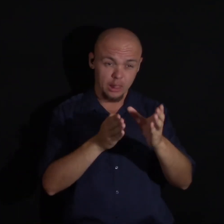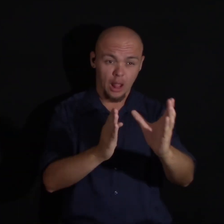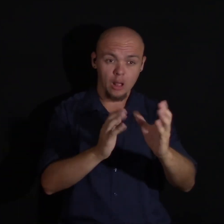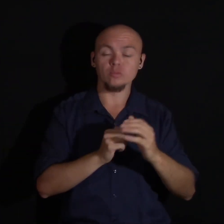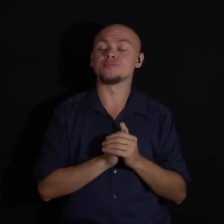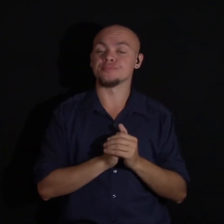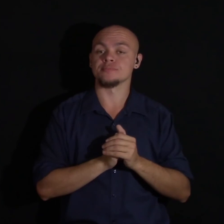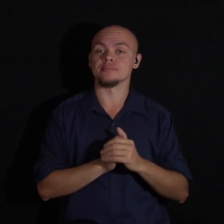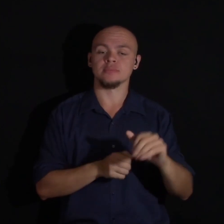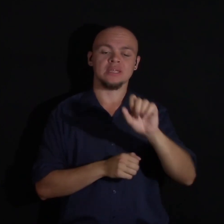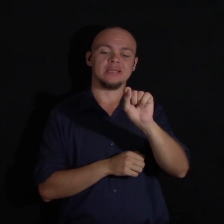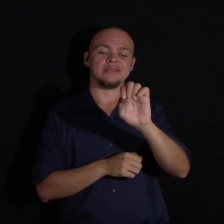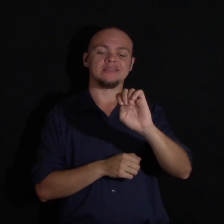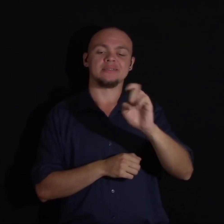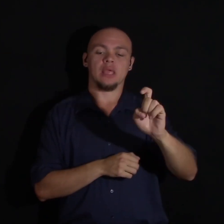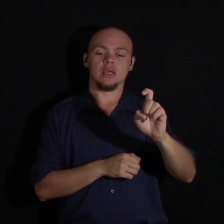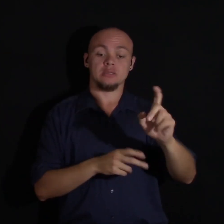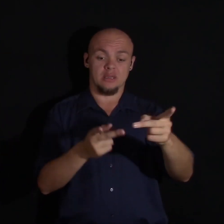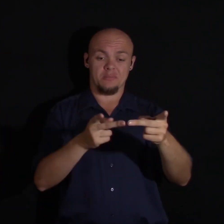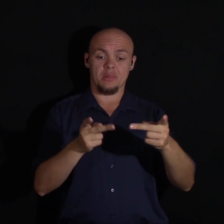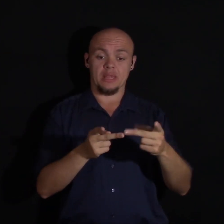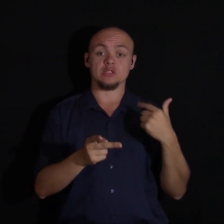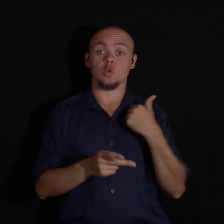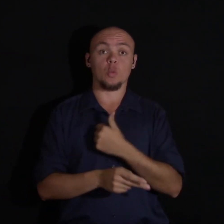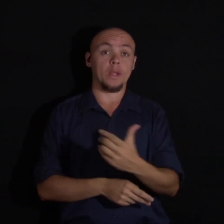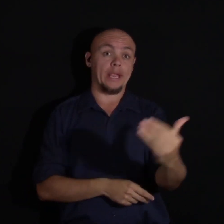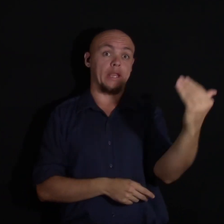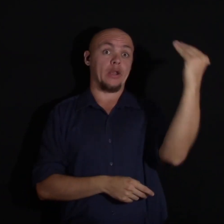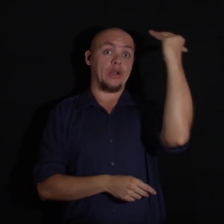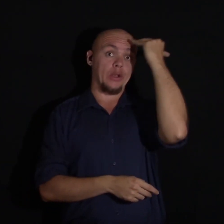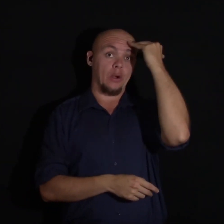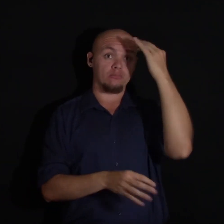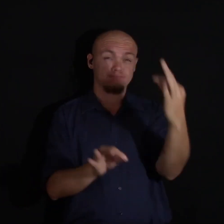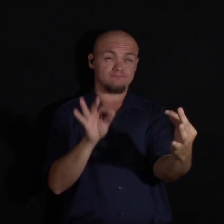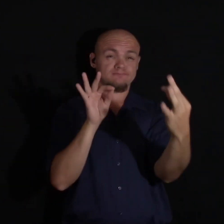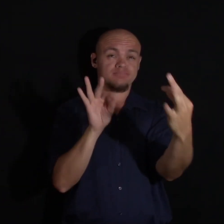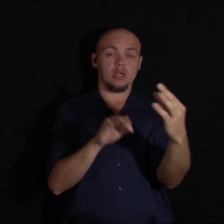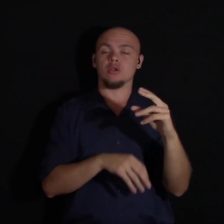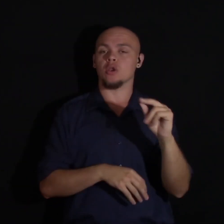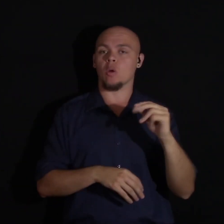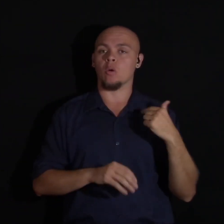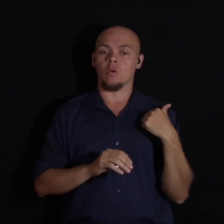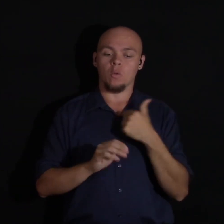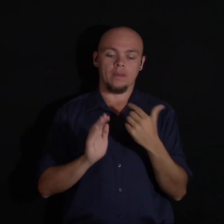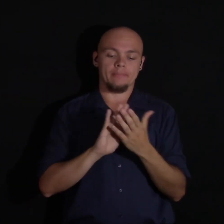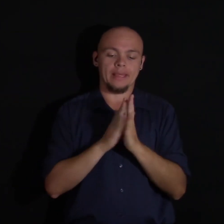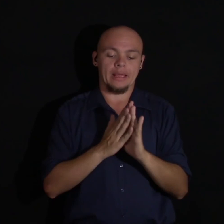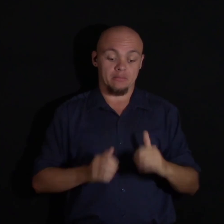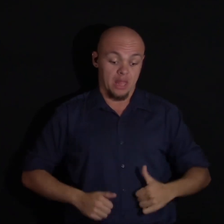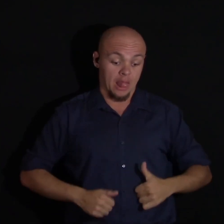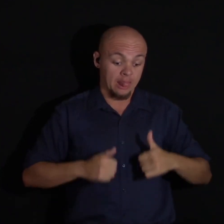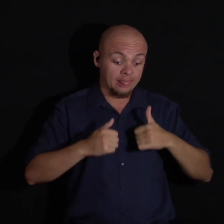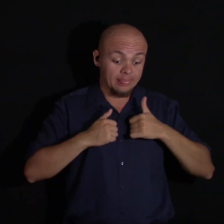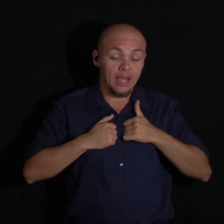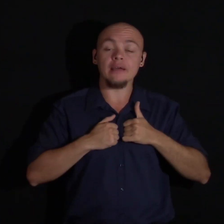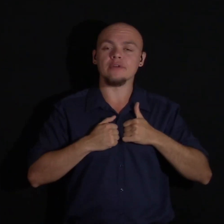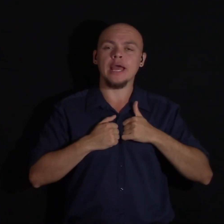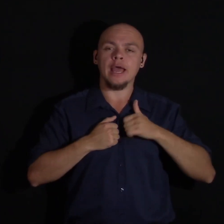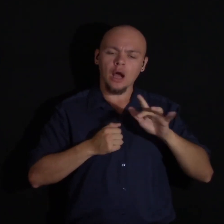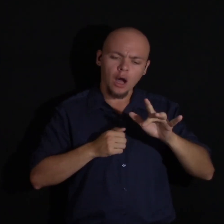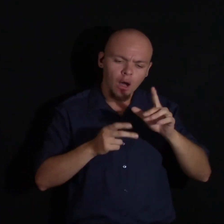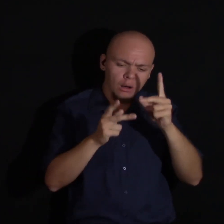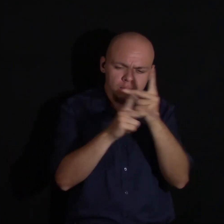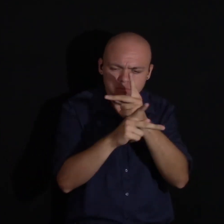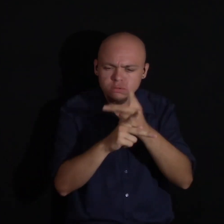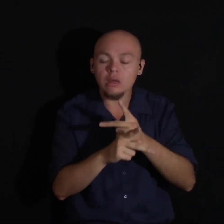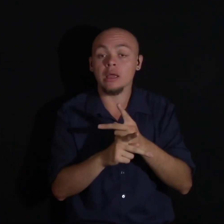Sex is not a place for us to know. It is a place for us to come alive and discover. And in the end, we hold the